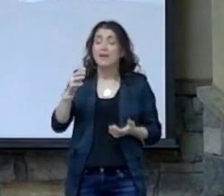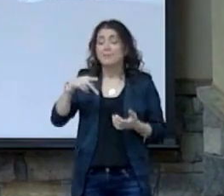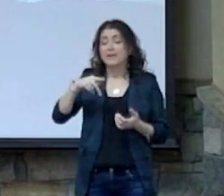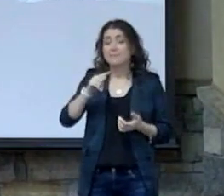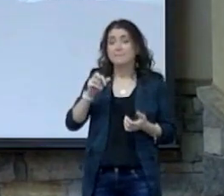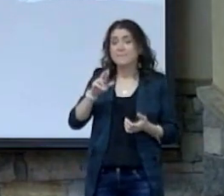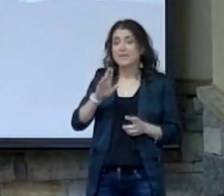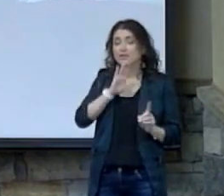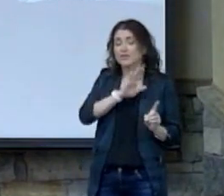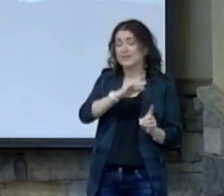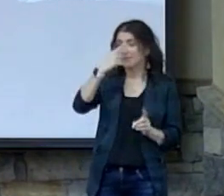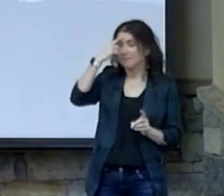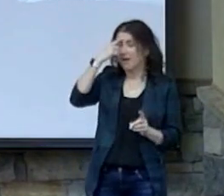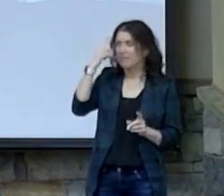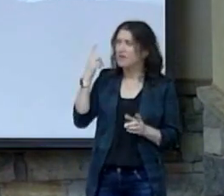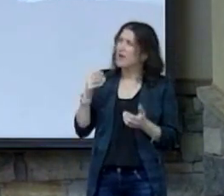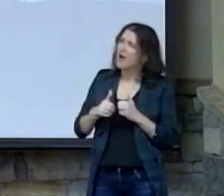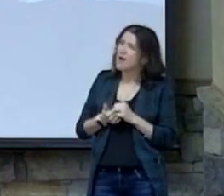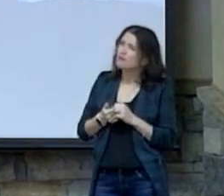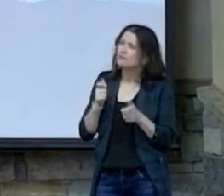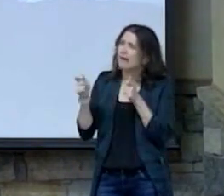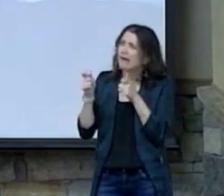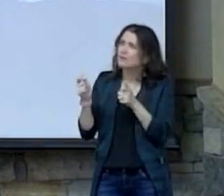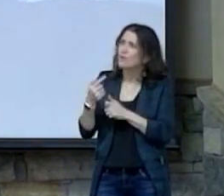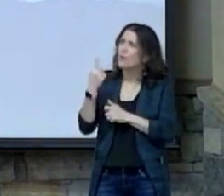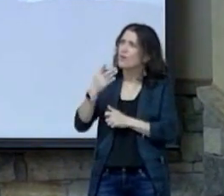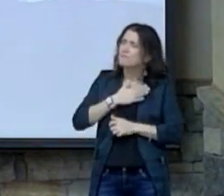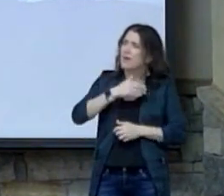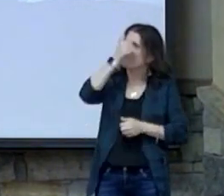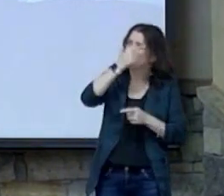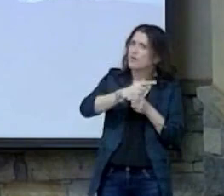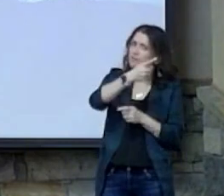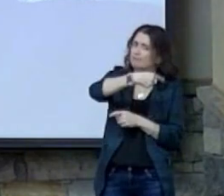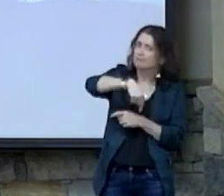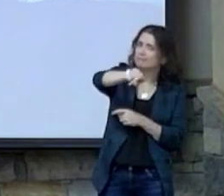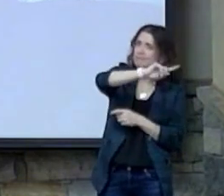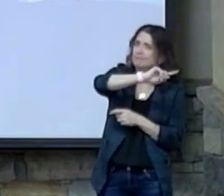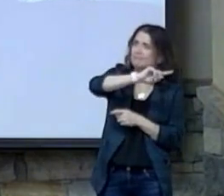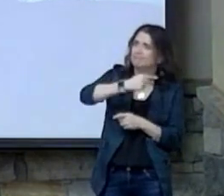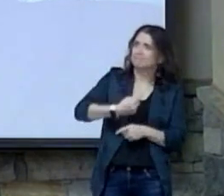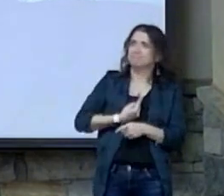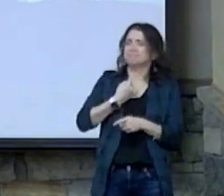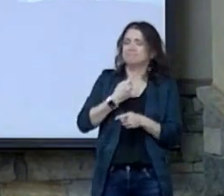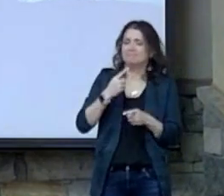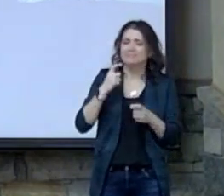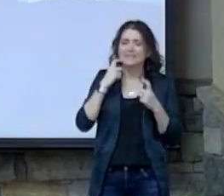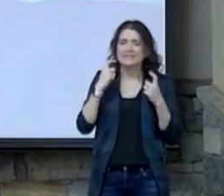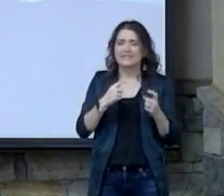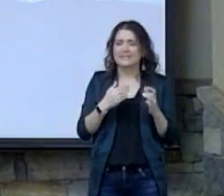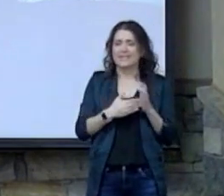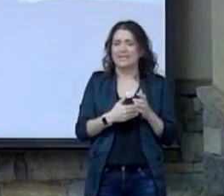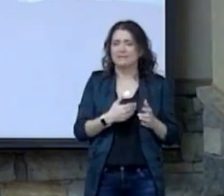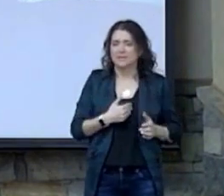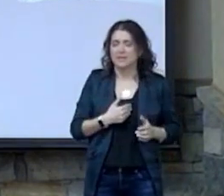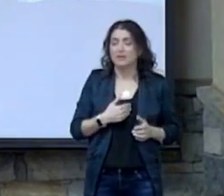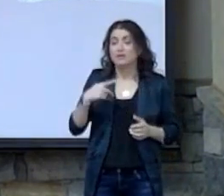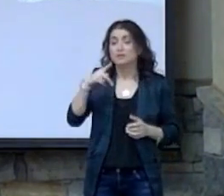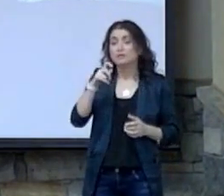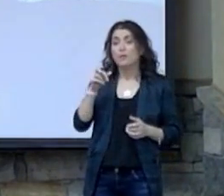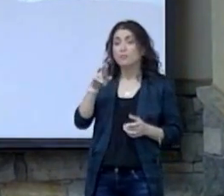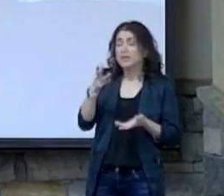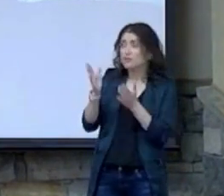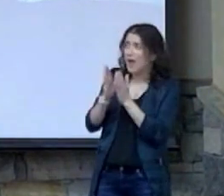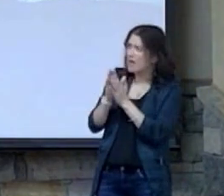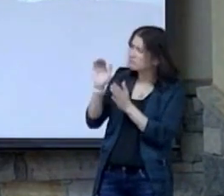mind is thinking, how do I handle when one of my brothers here sins against me? And so Peter poses the question,